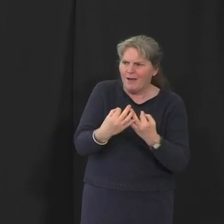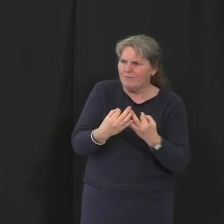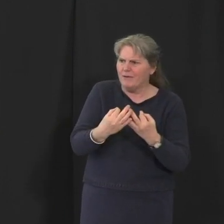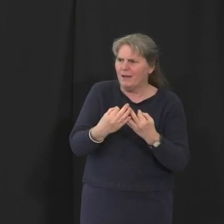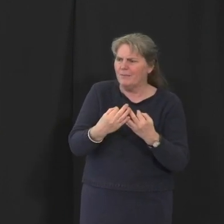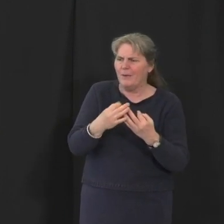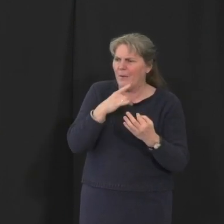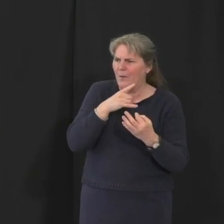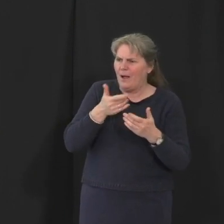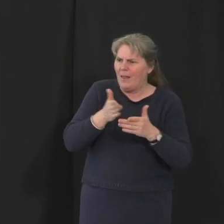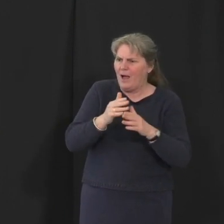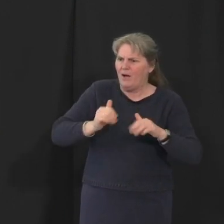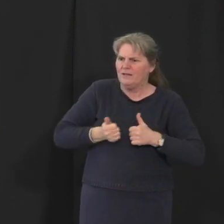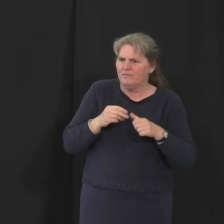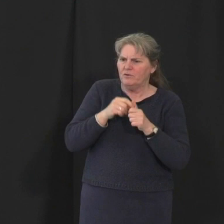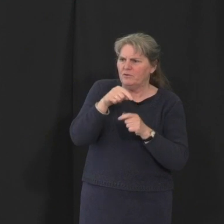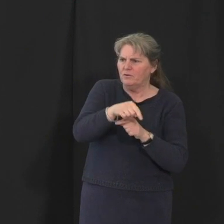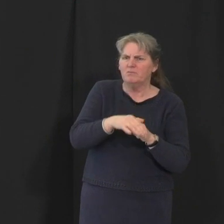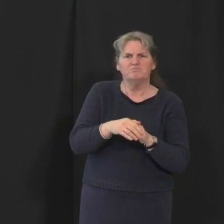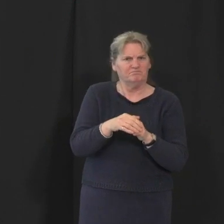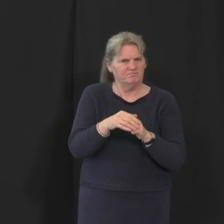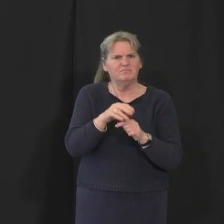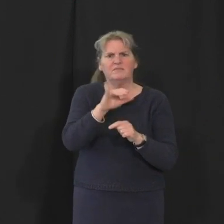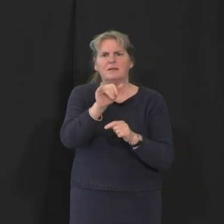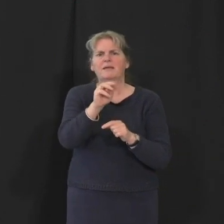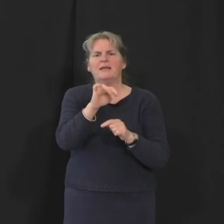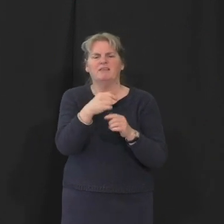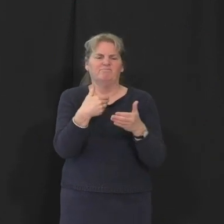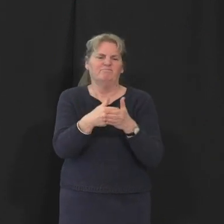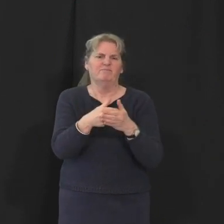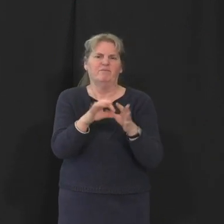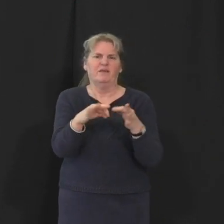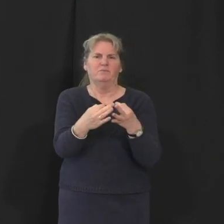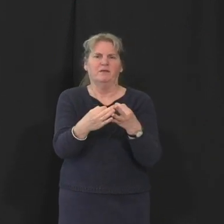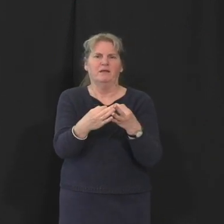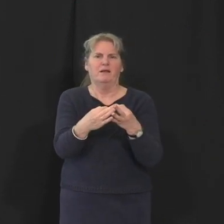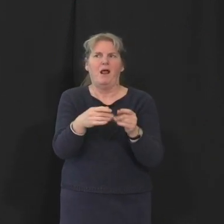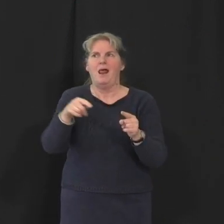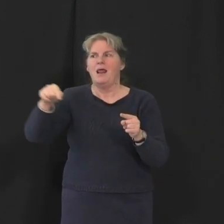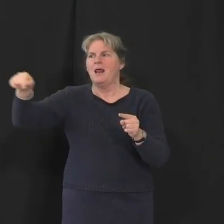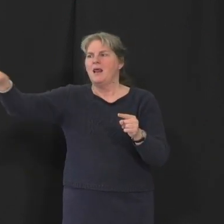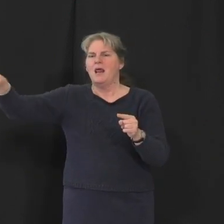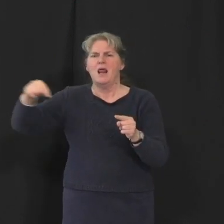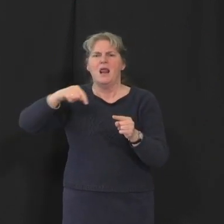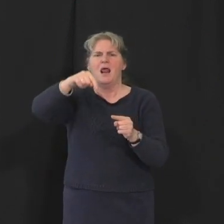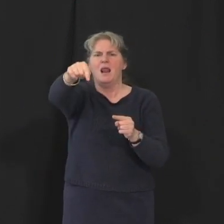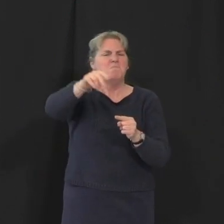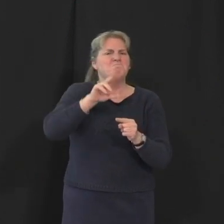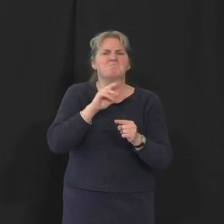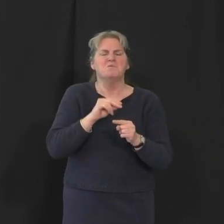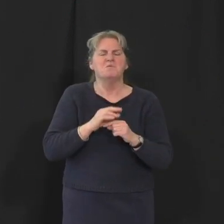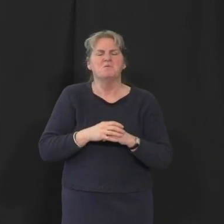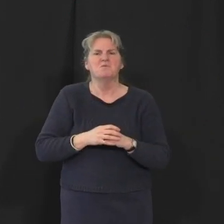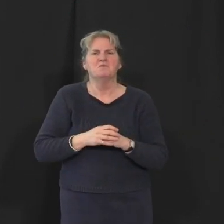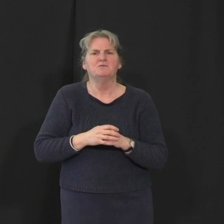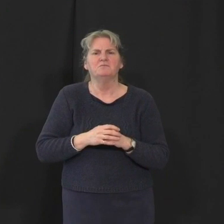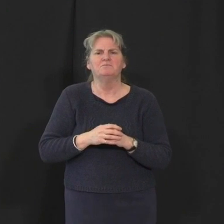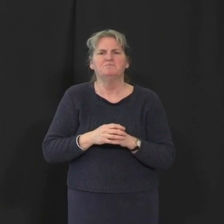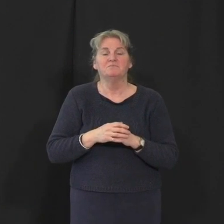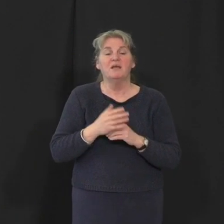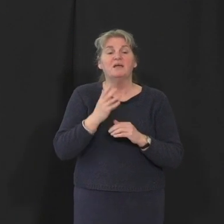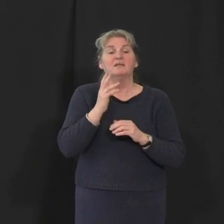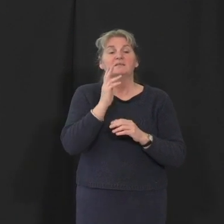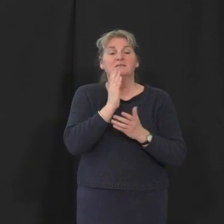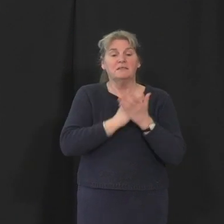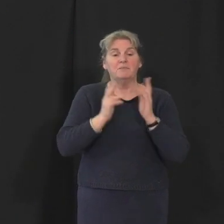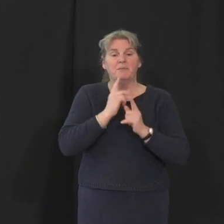in your house? Immediate family, for sure. And again, it's one of those things, what I've heard, I've had constituents of